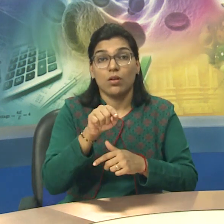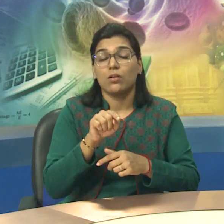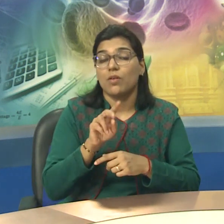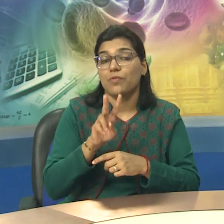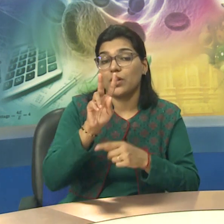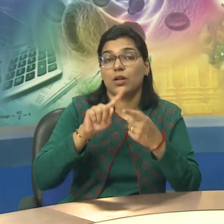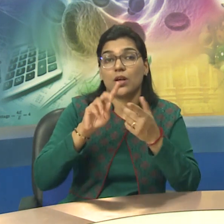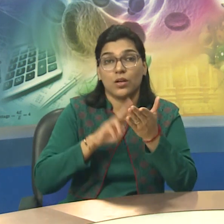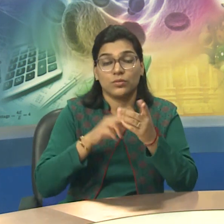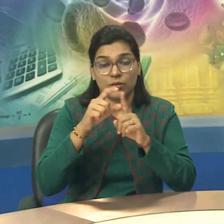Vendor.